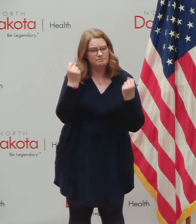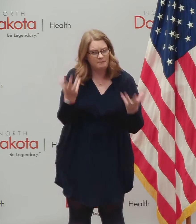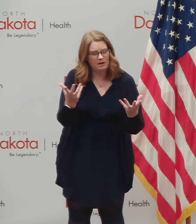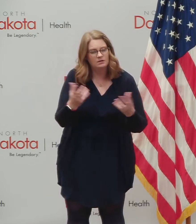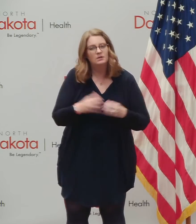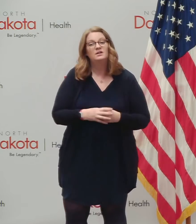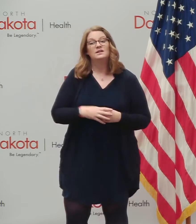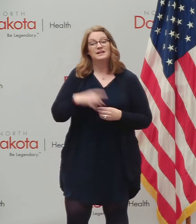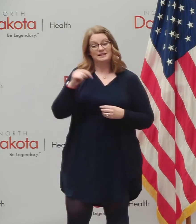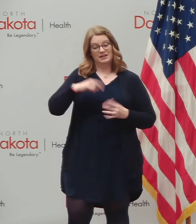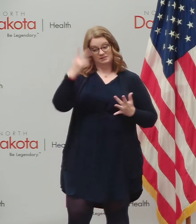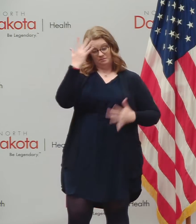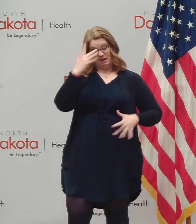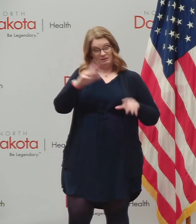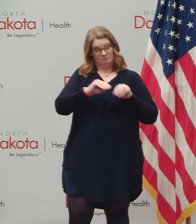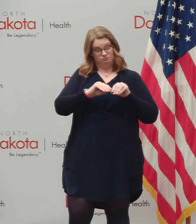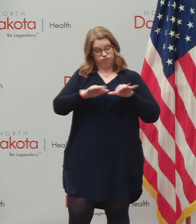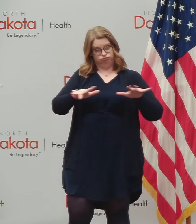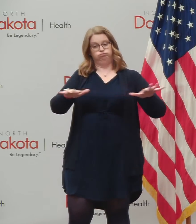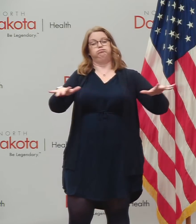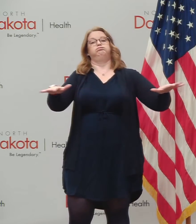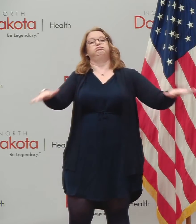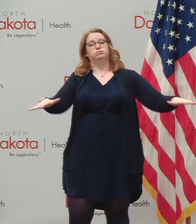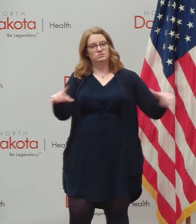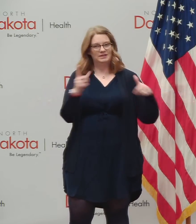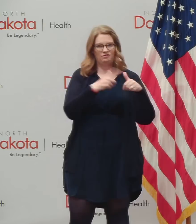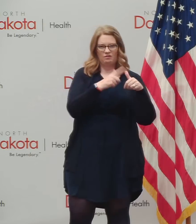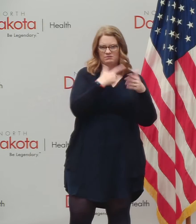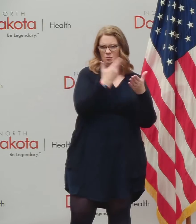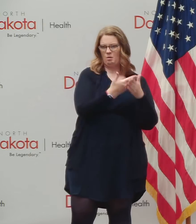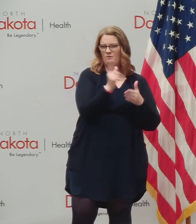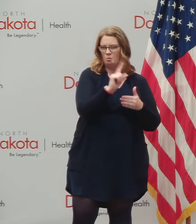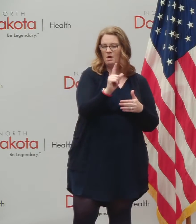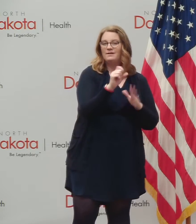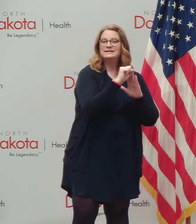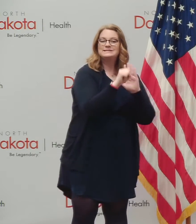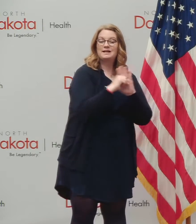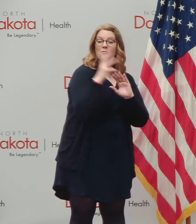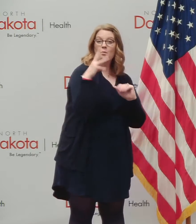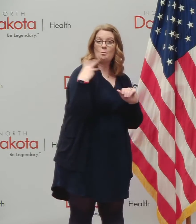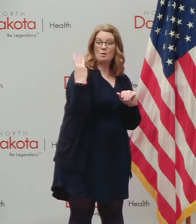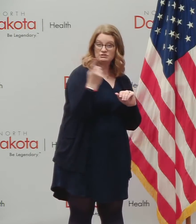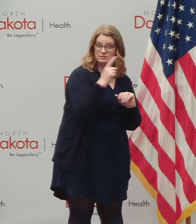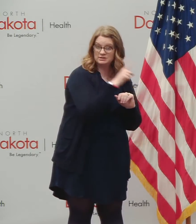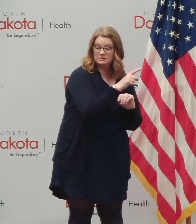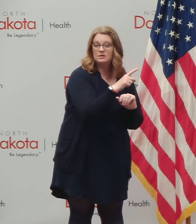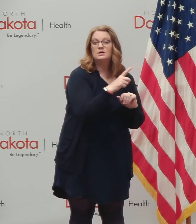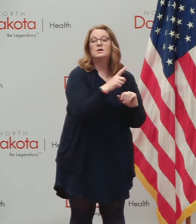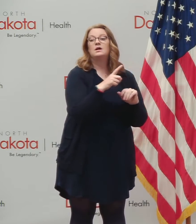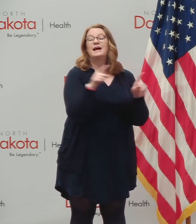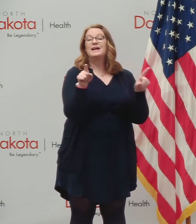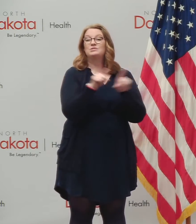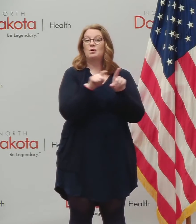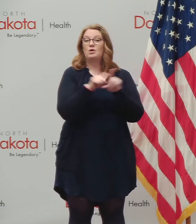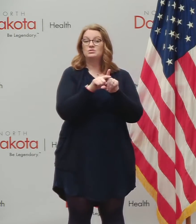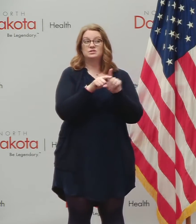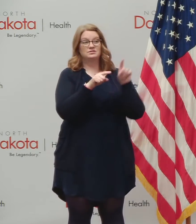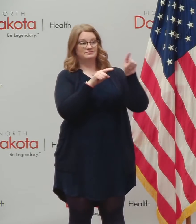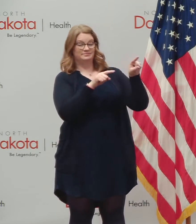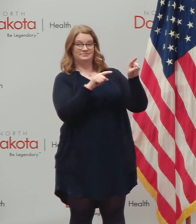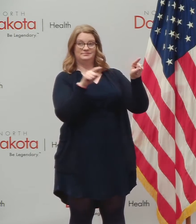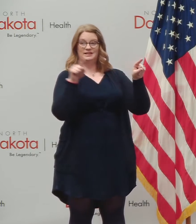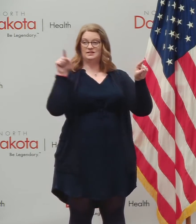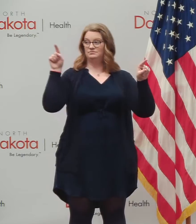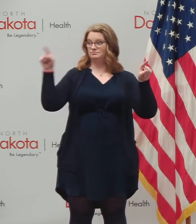country, well, it first arrived in the state of Washington, but then also being an international hub that it is, New